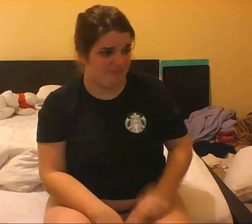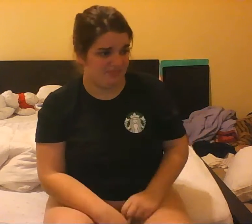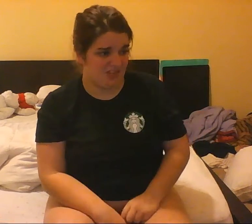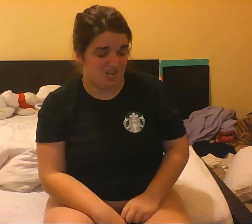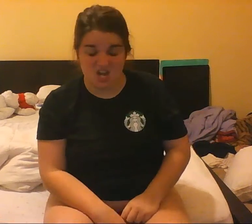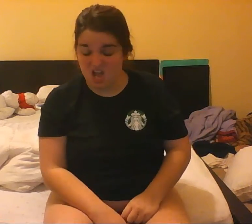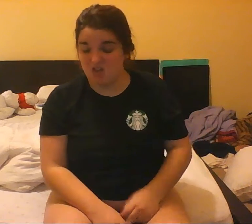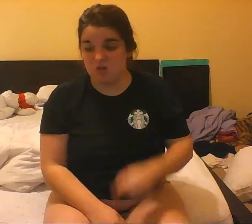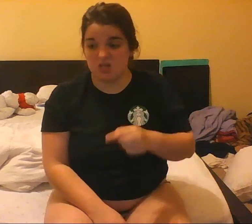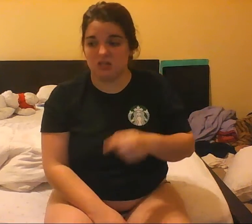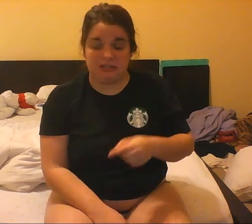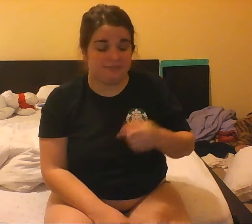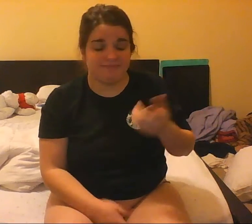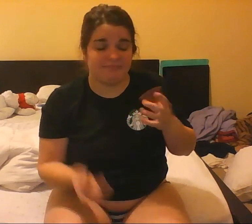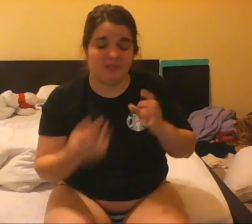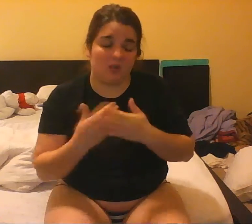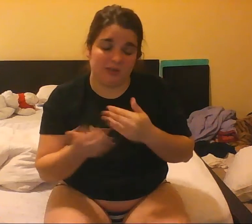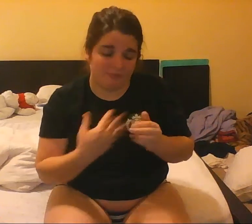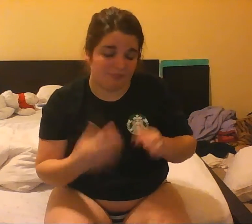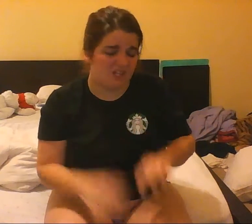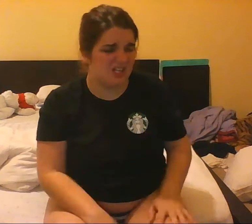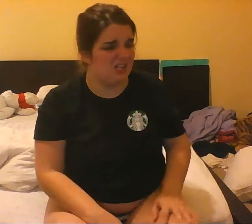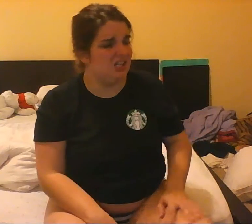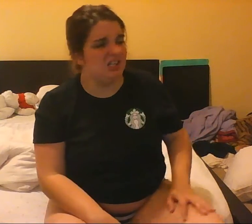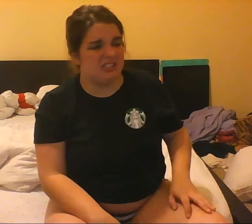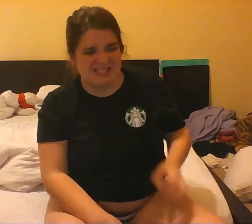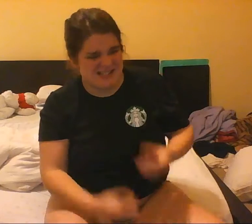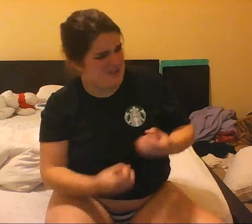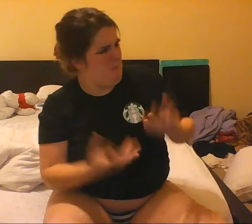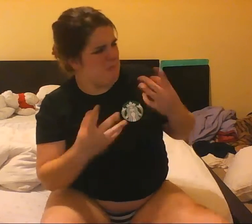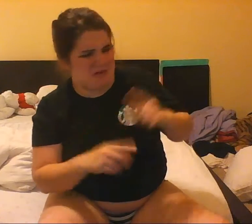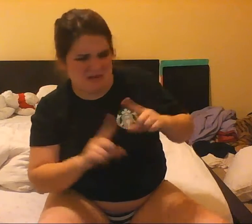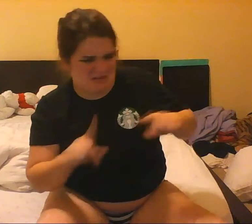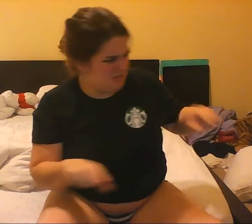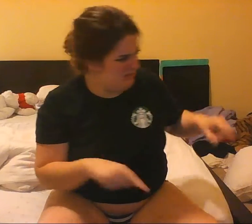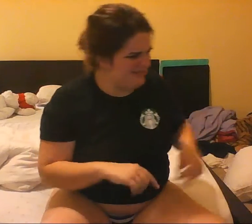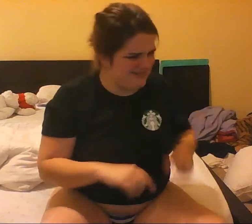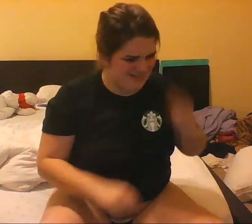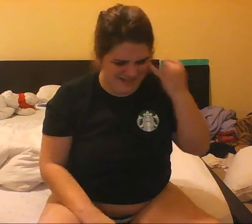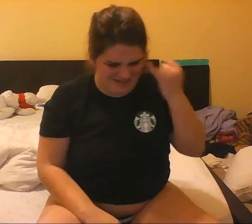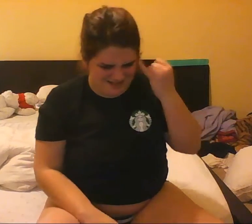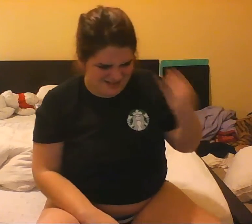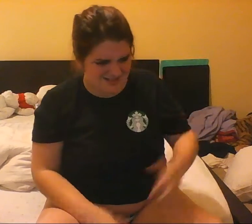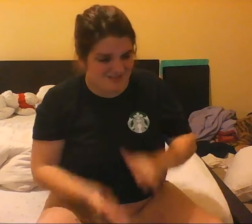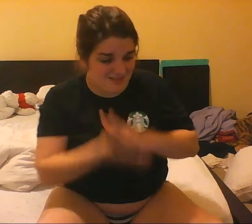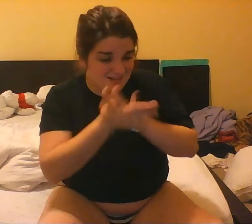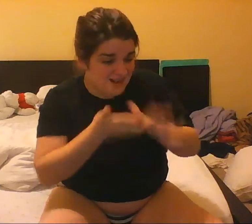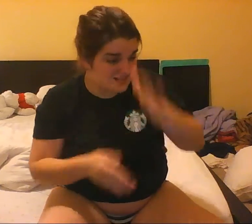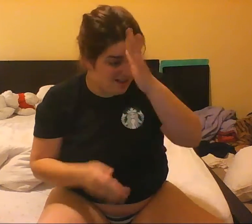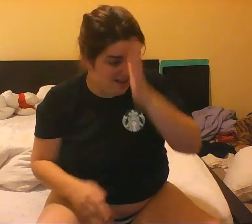So that almost seems to be like a mix of a lot of these different tropes, right? Yeah. Nice guy who does something creepy, but